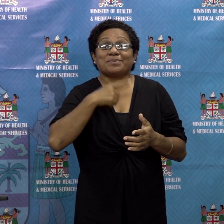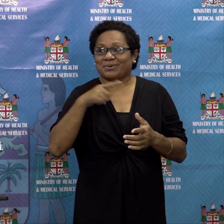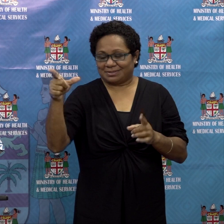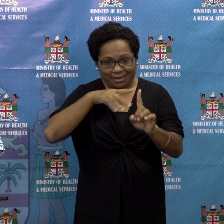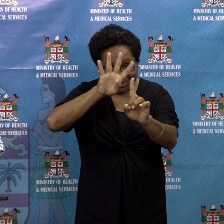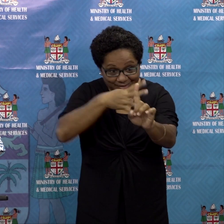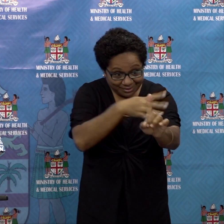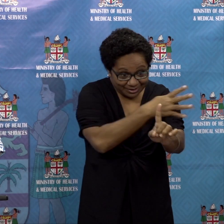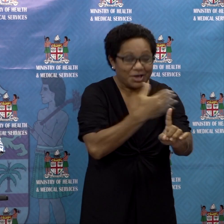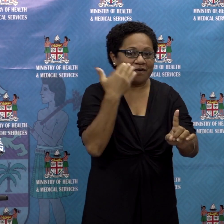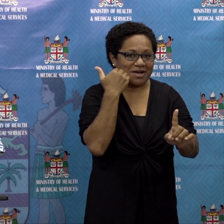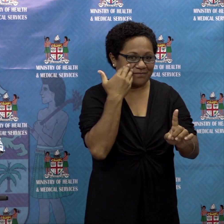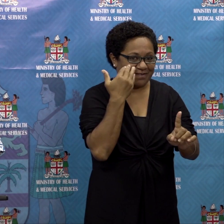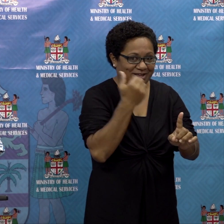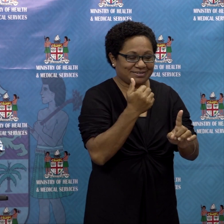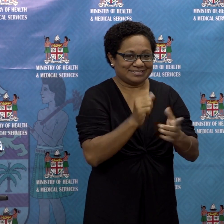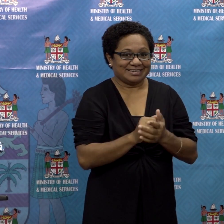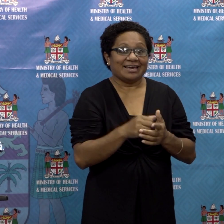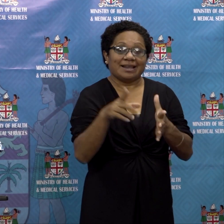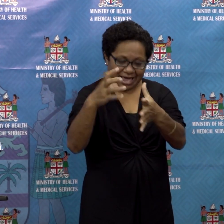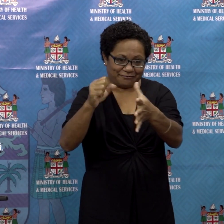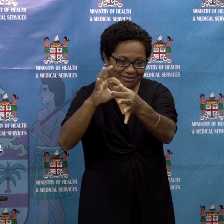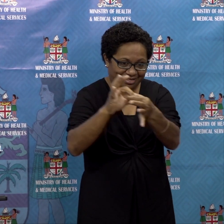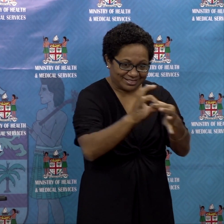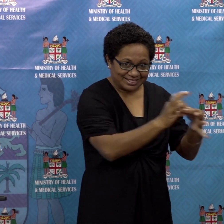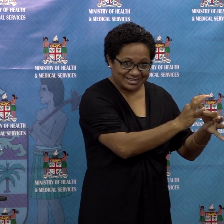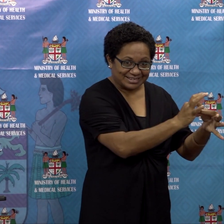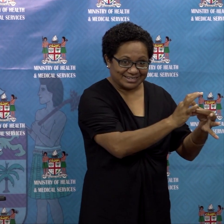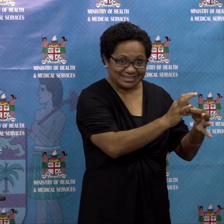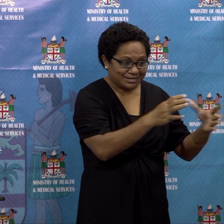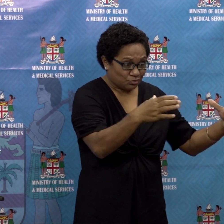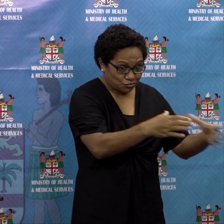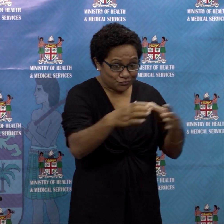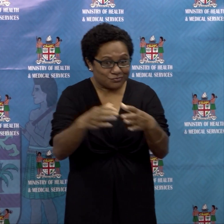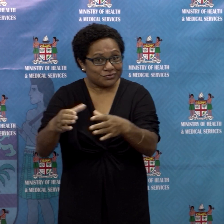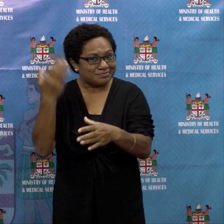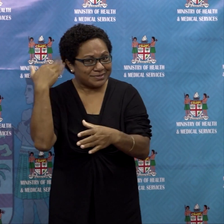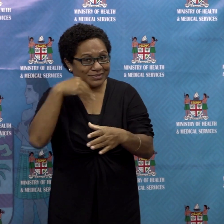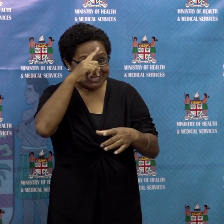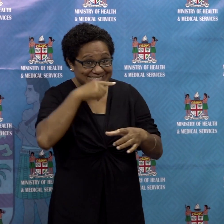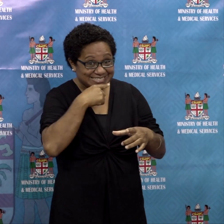effort, and they actually are linked to clusters that we were investigating.